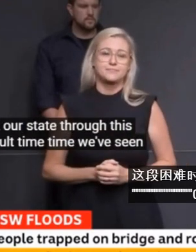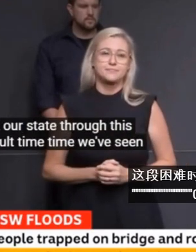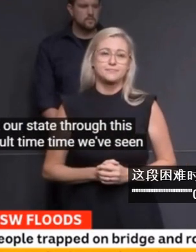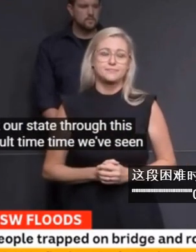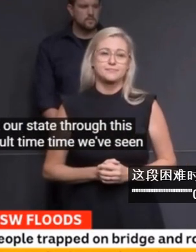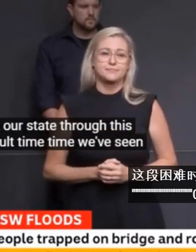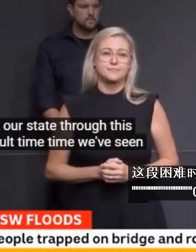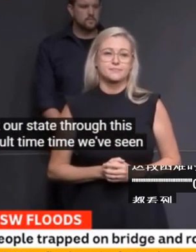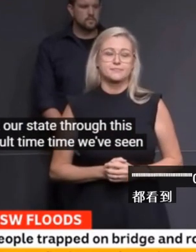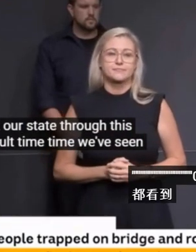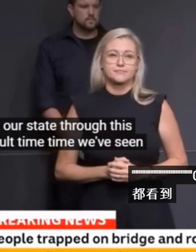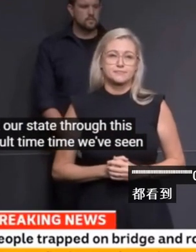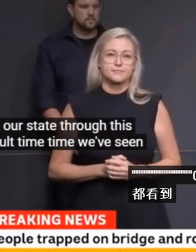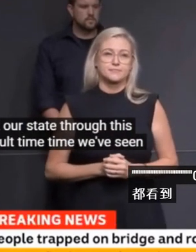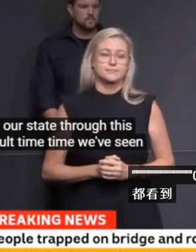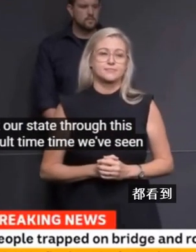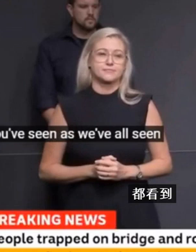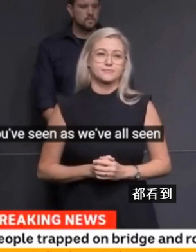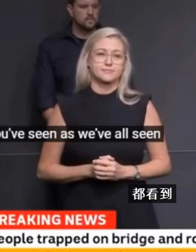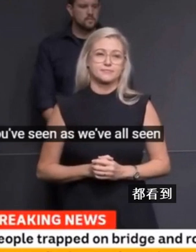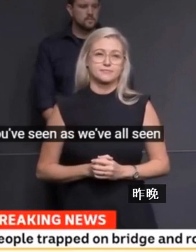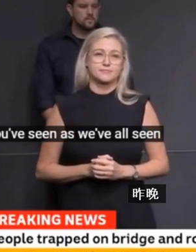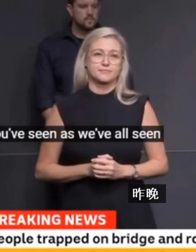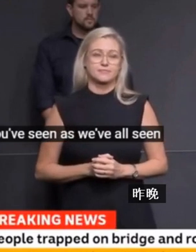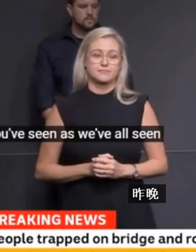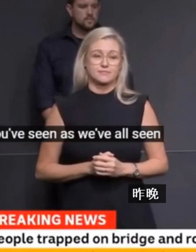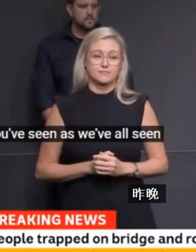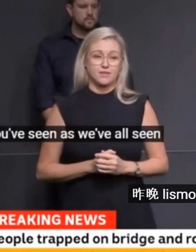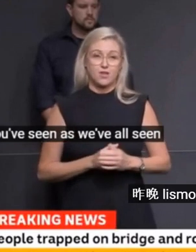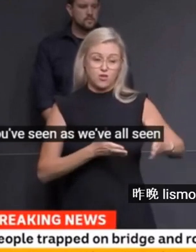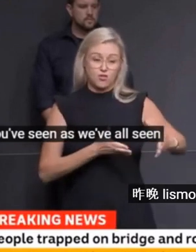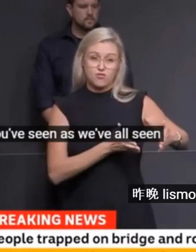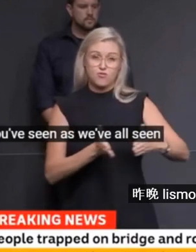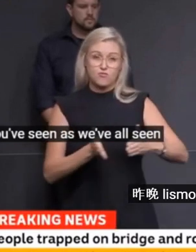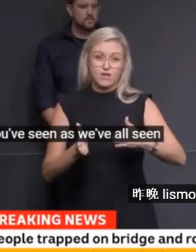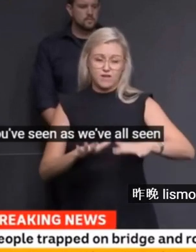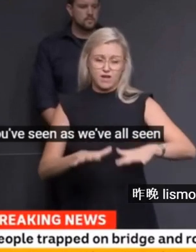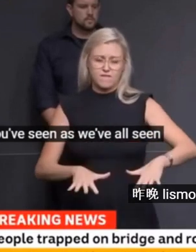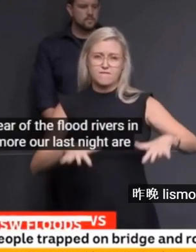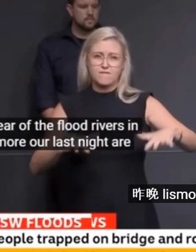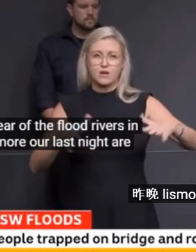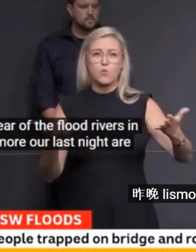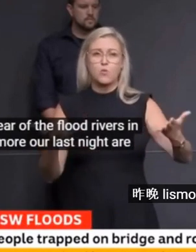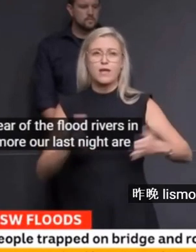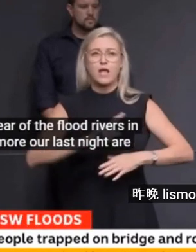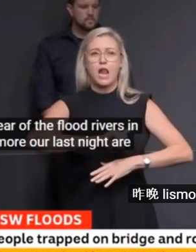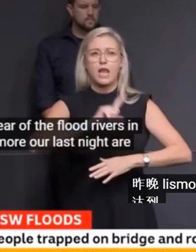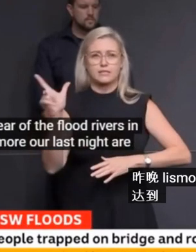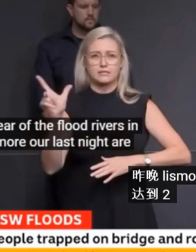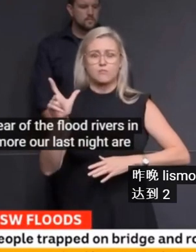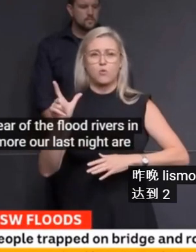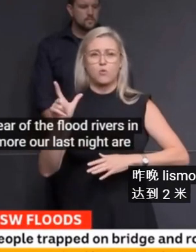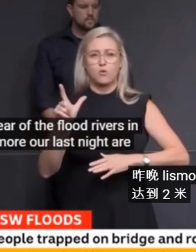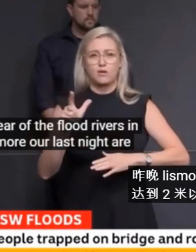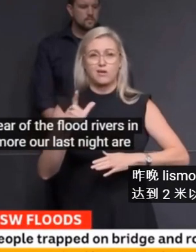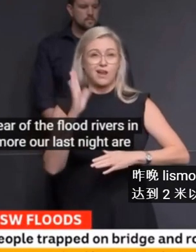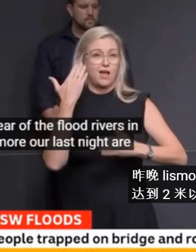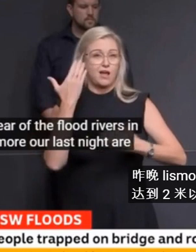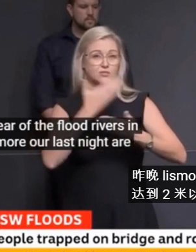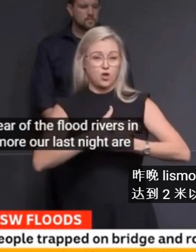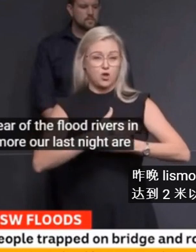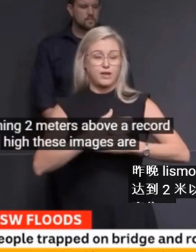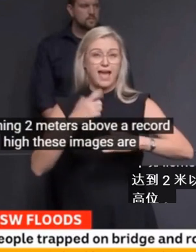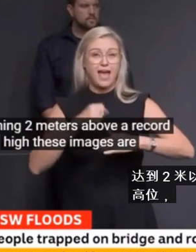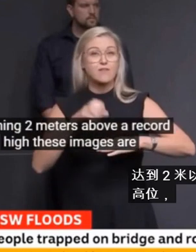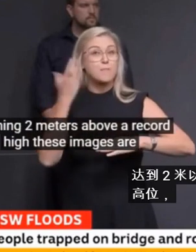you've seen, as we've all seen, the flood rivers in Lismore last night are reaching 2 metres